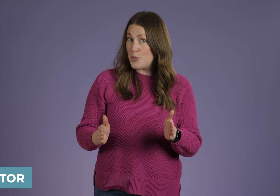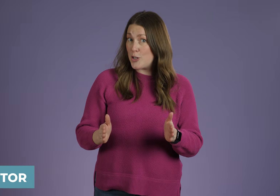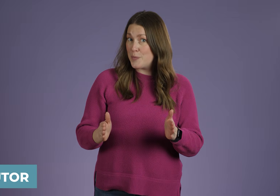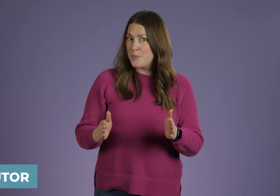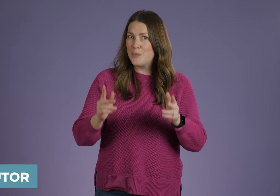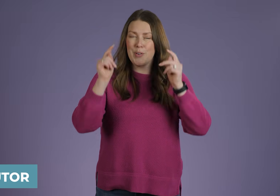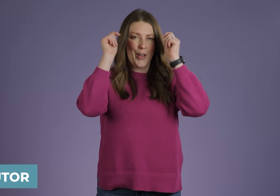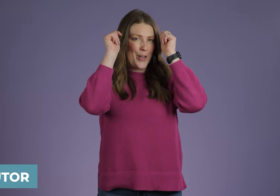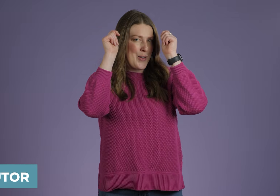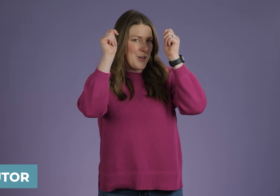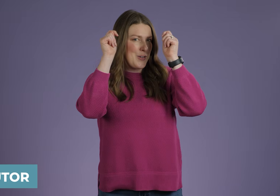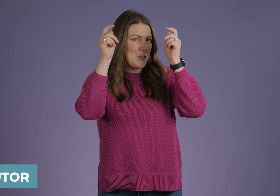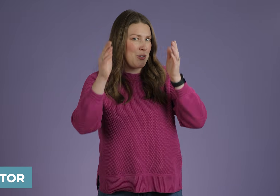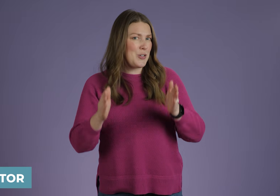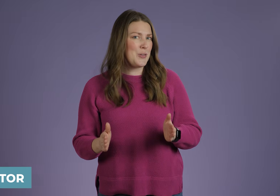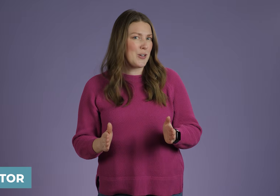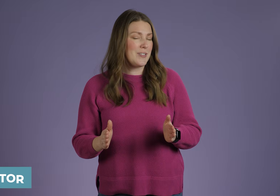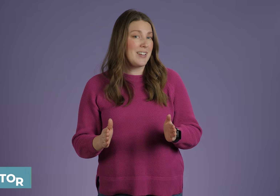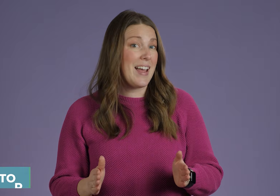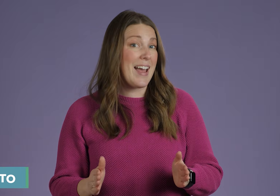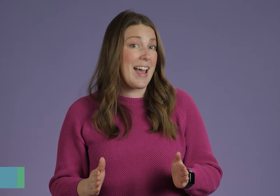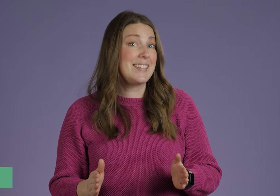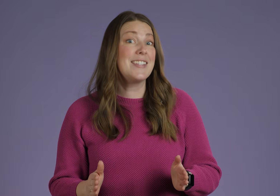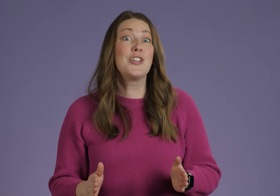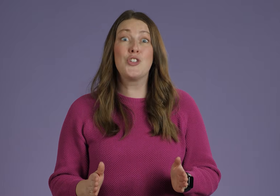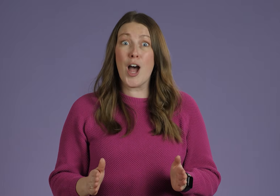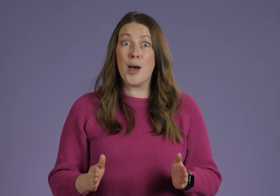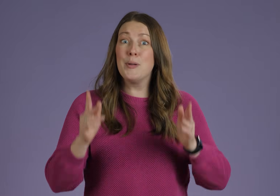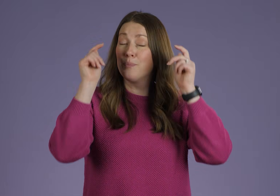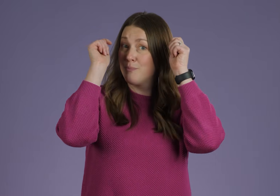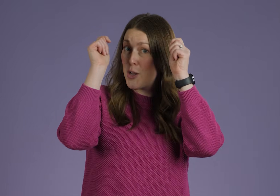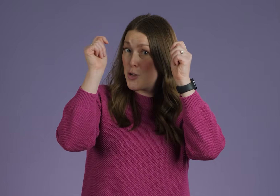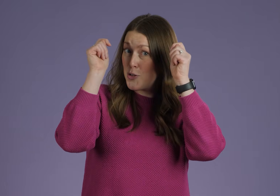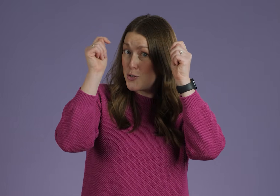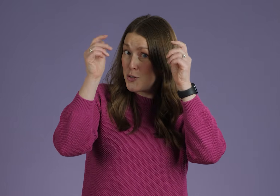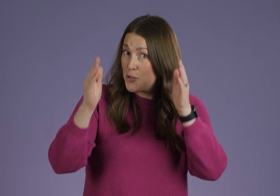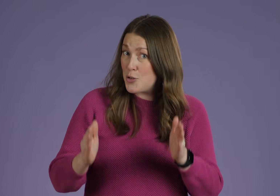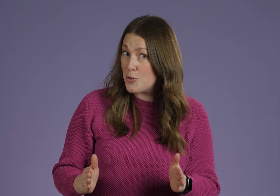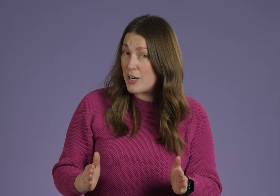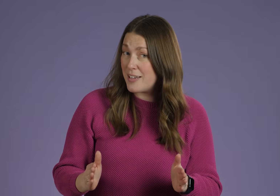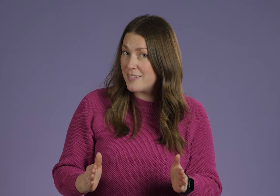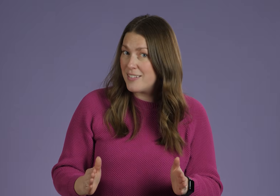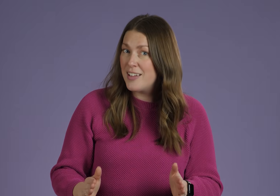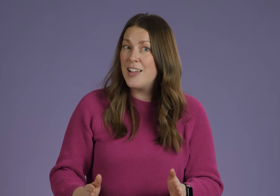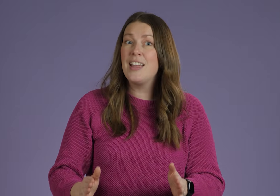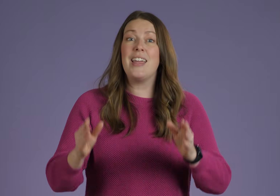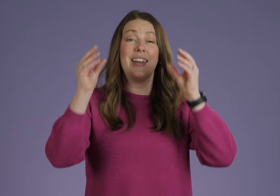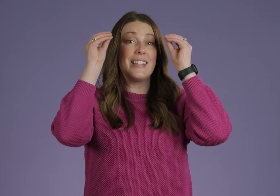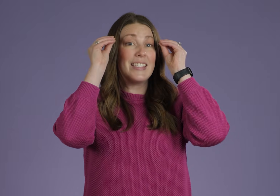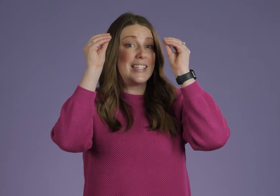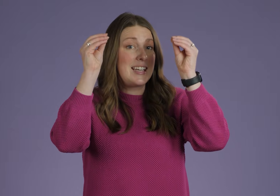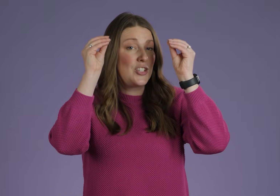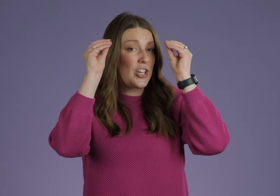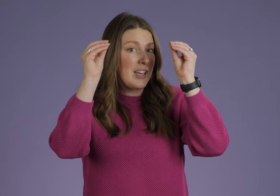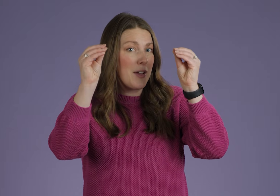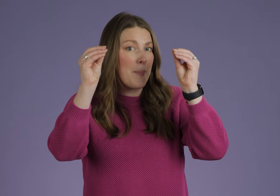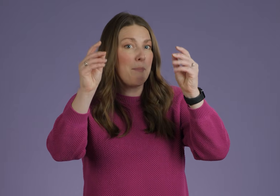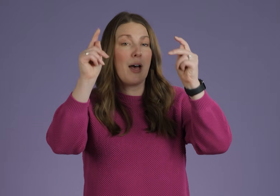Tutor. Tutor, as in the job, tutoring. It is teaching, but